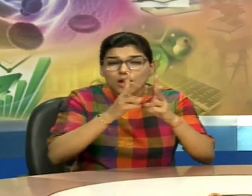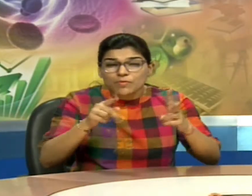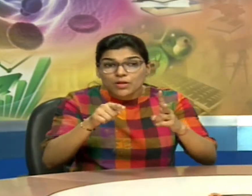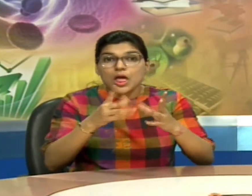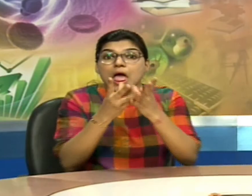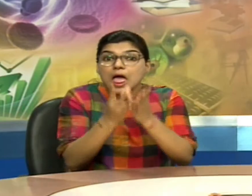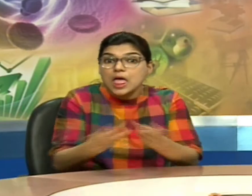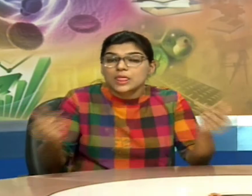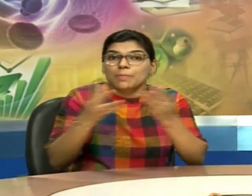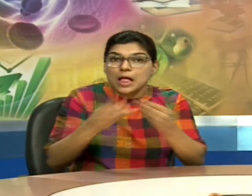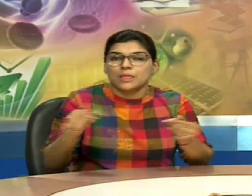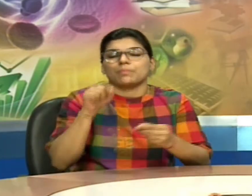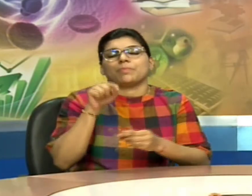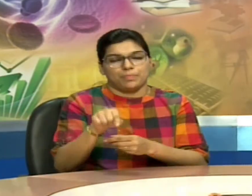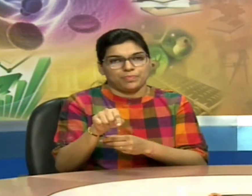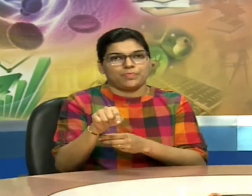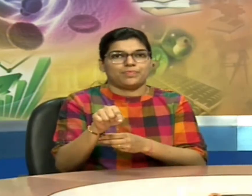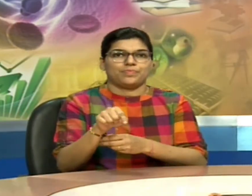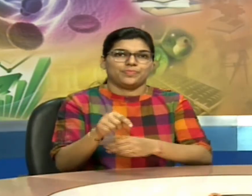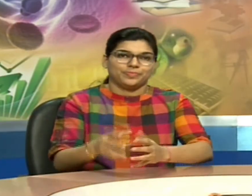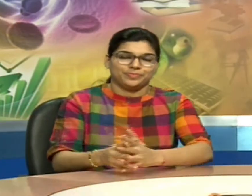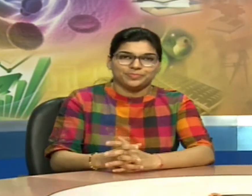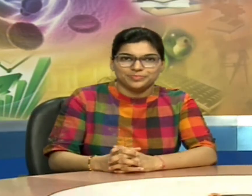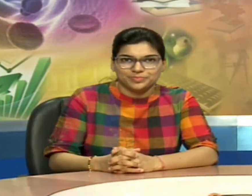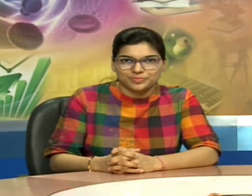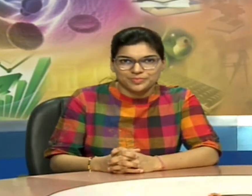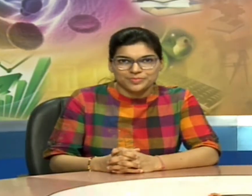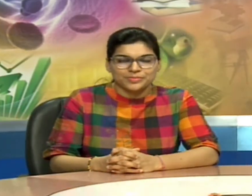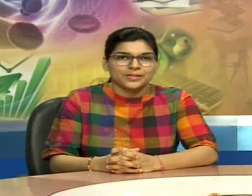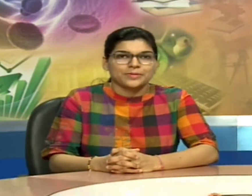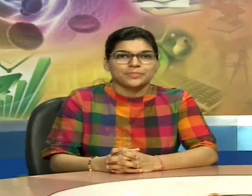So there were different animals which are extinct now.